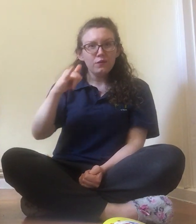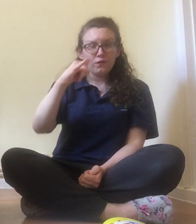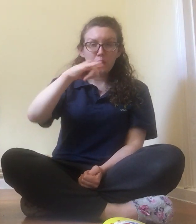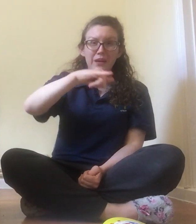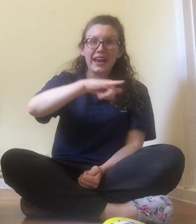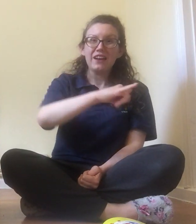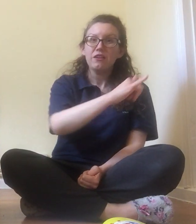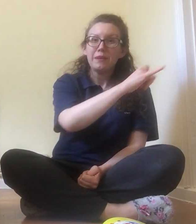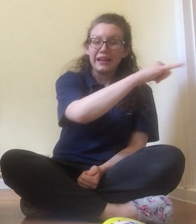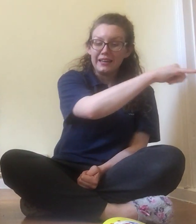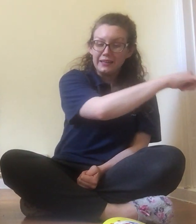flew an aeroplane.